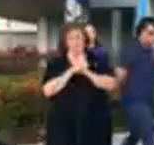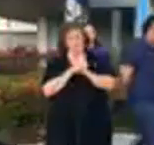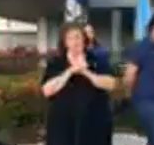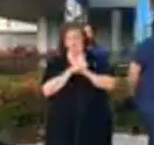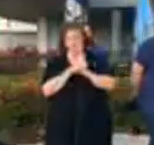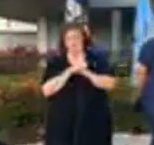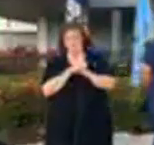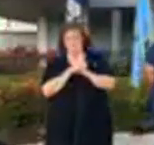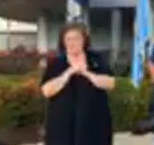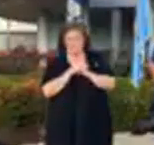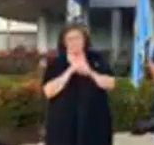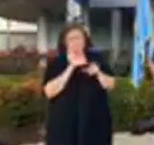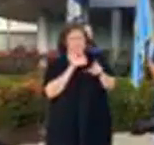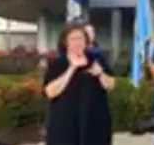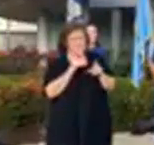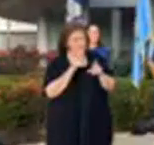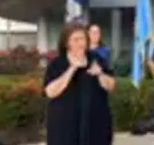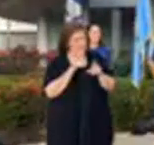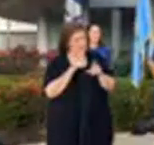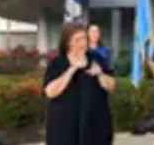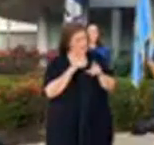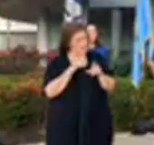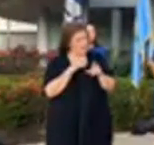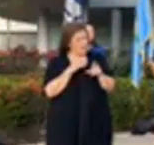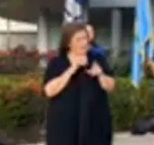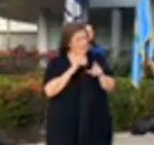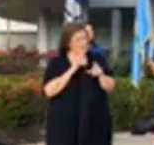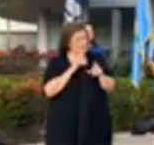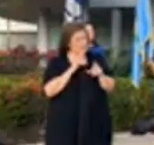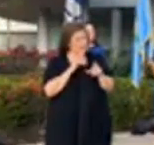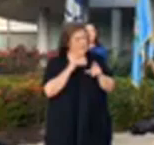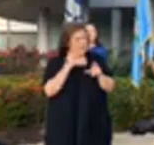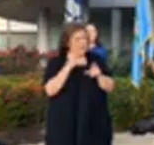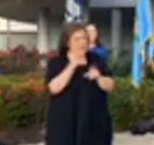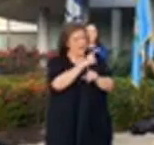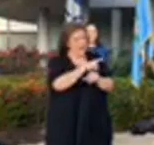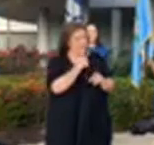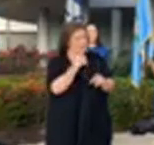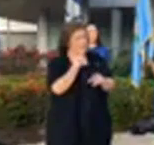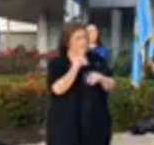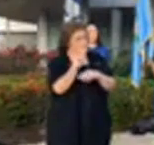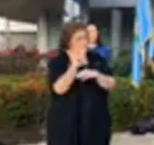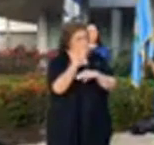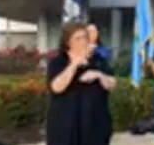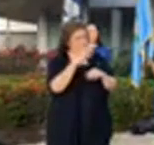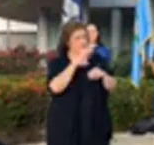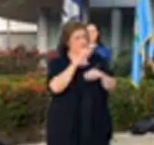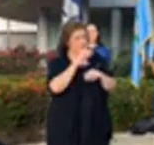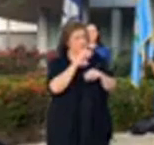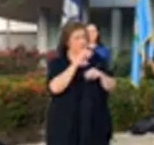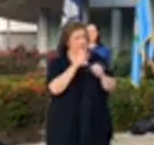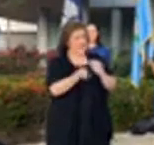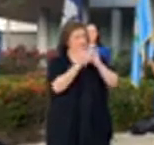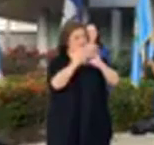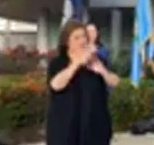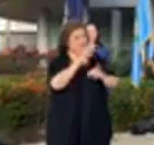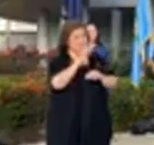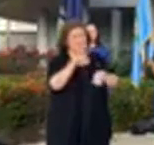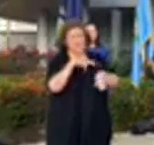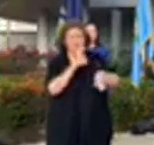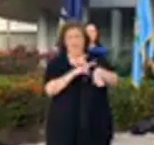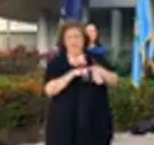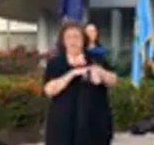This is from one of our reporters, Danny Monteverde. He wanted to ask you, he said, this morning on Face the Nation, Scott Gottlieb, the